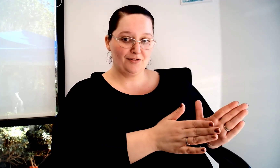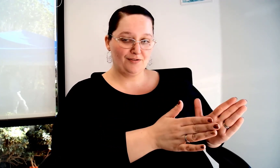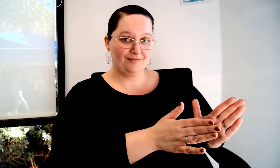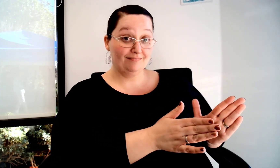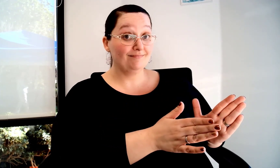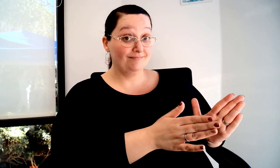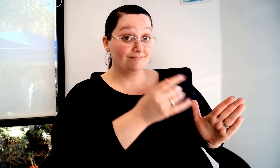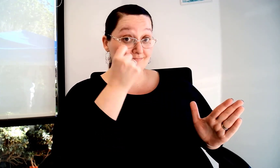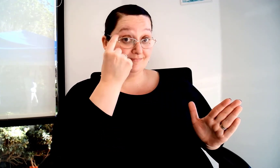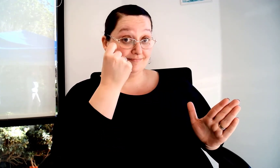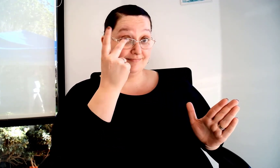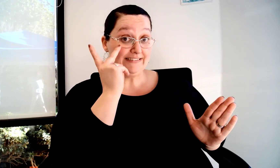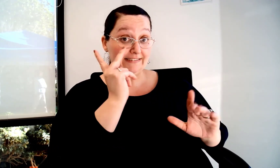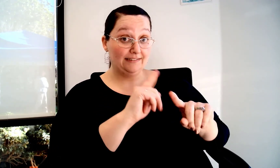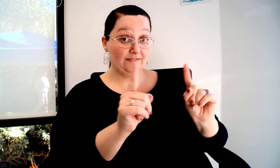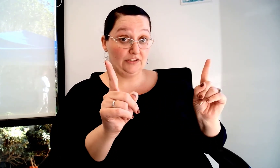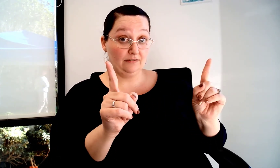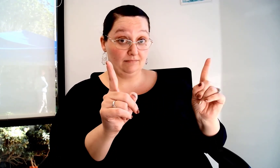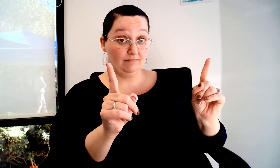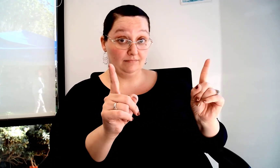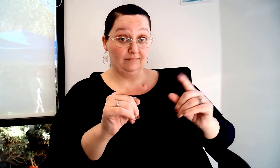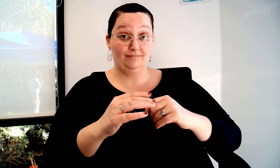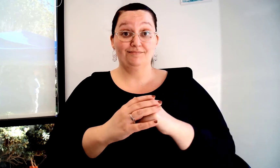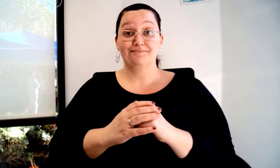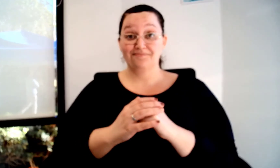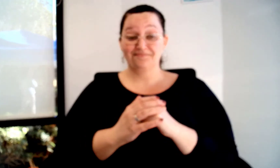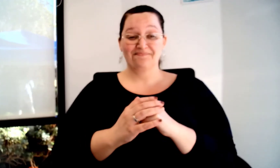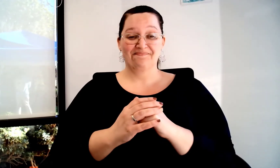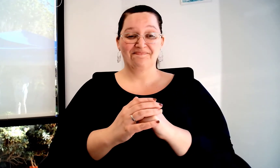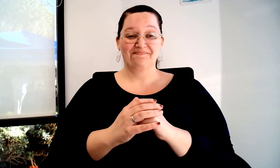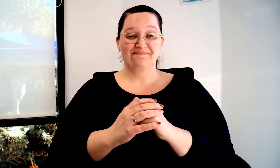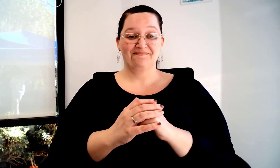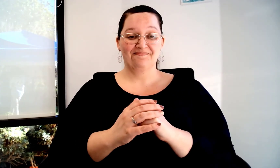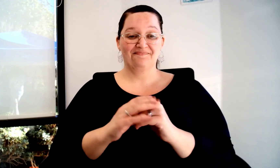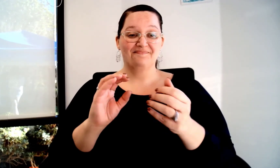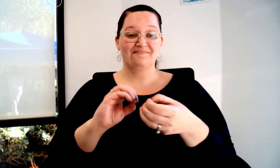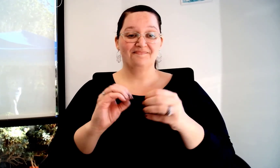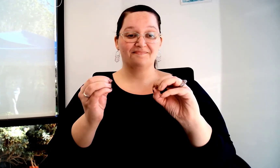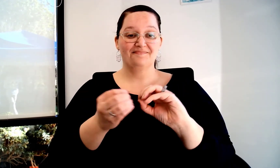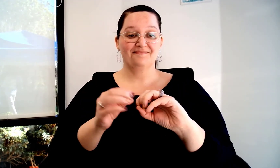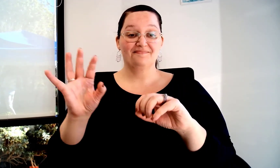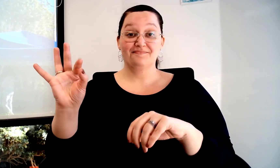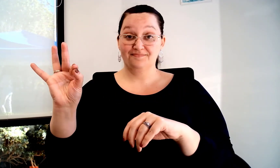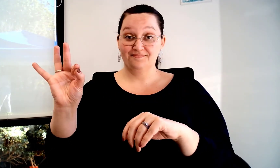You can use a U or an open B depending on the type of painter. See the difference?